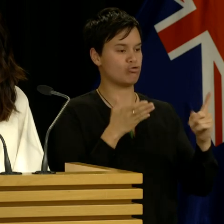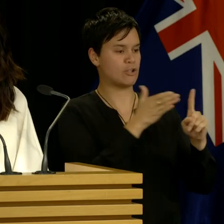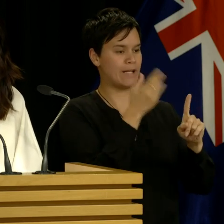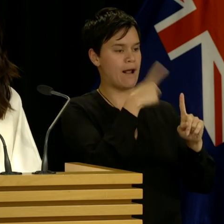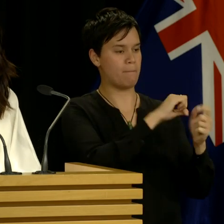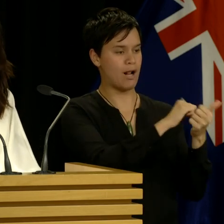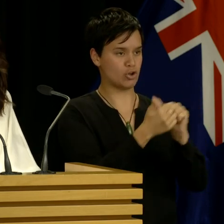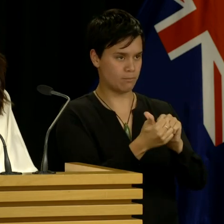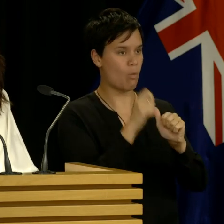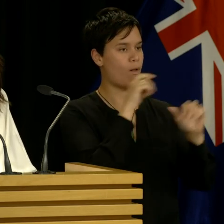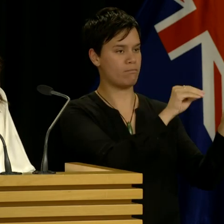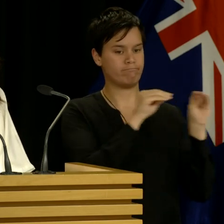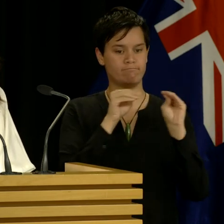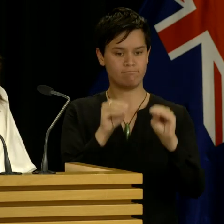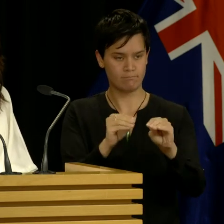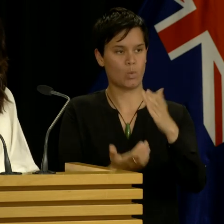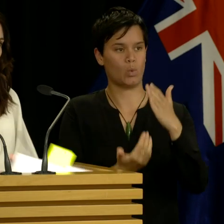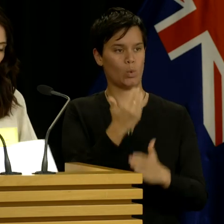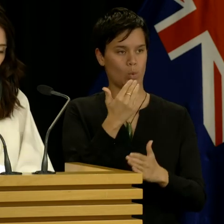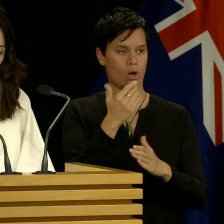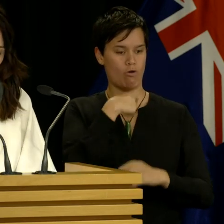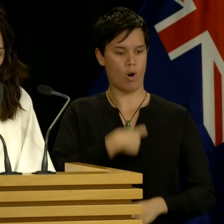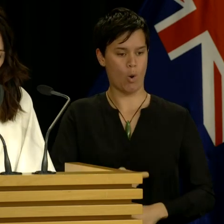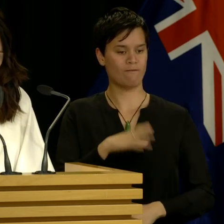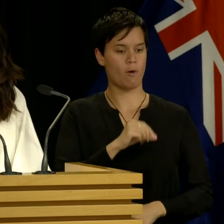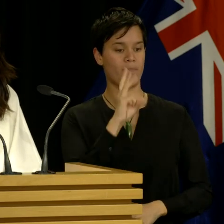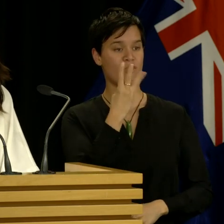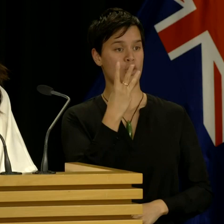term from the 3rd of April.